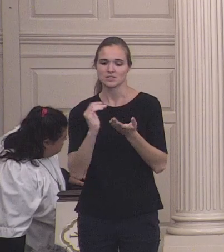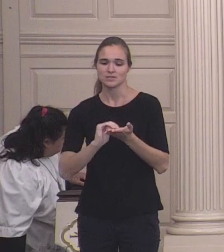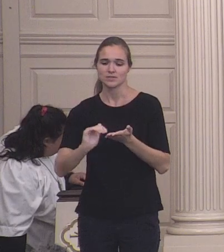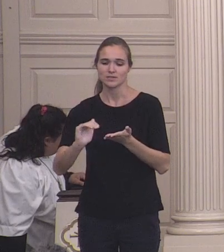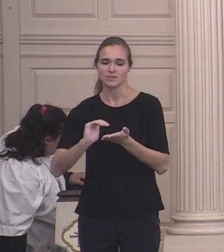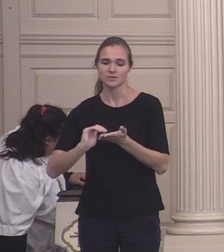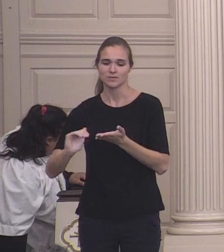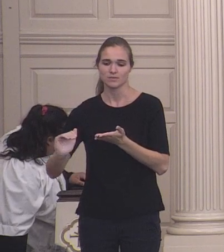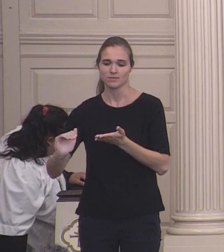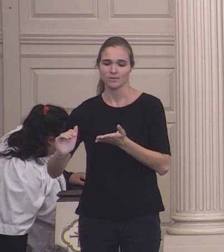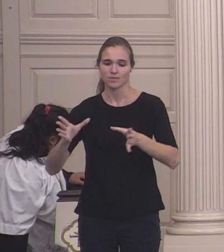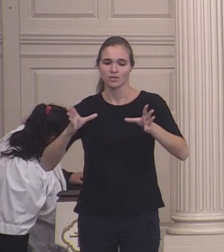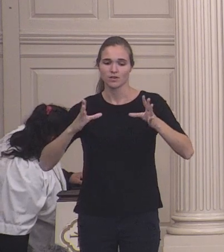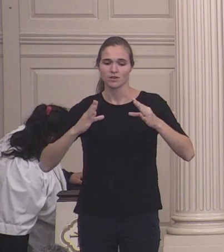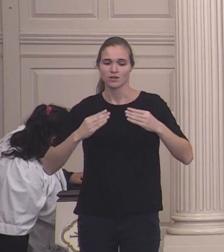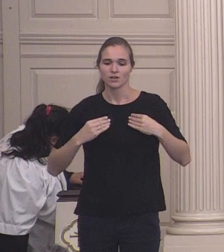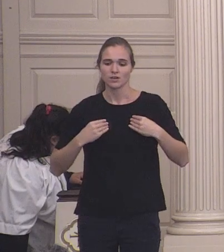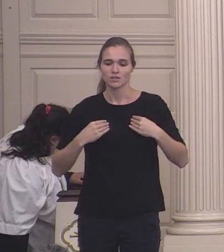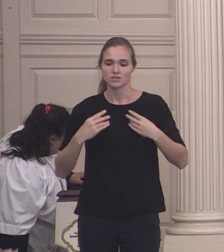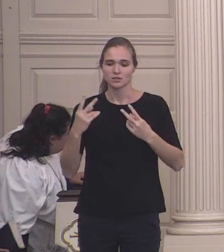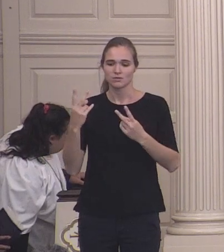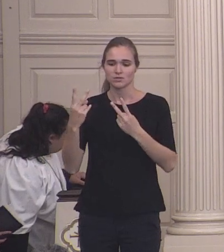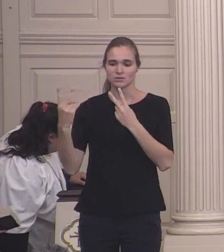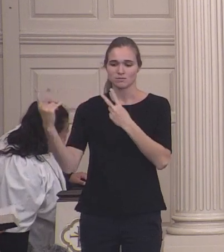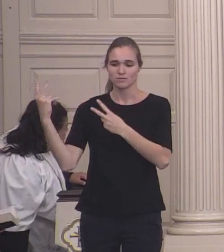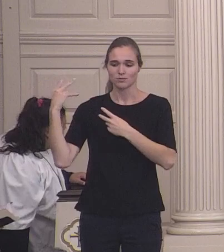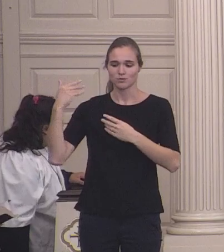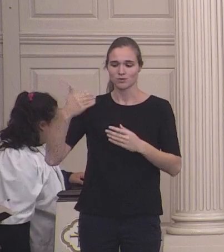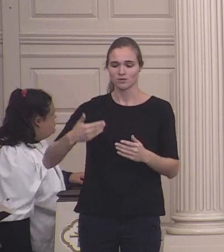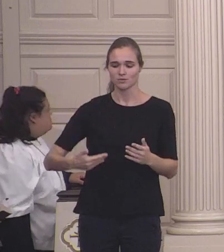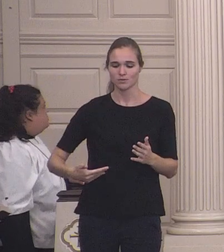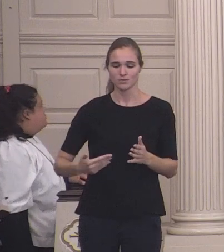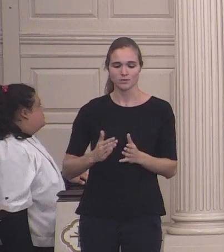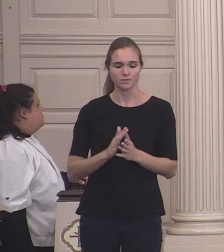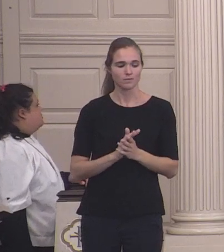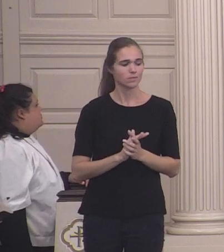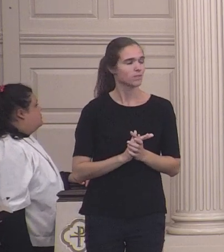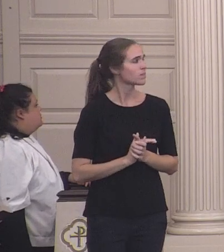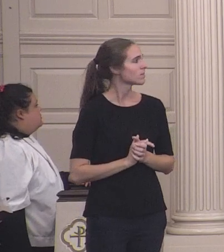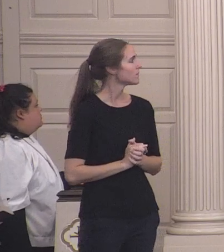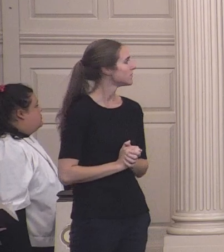sins. Do this in memory of me."